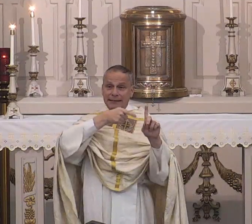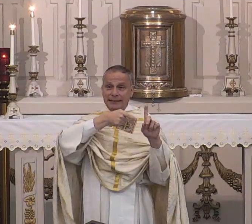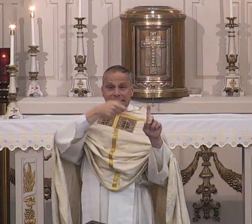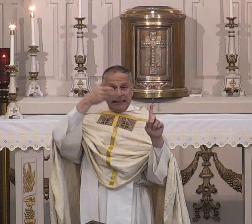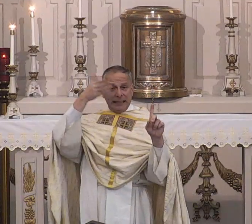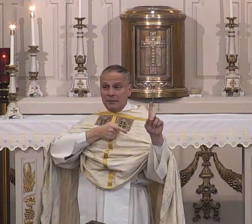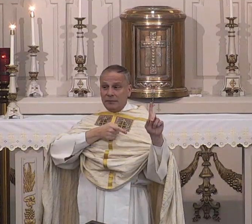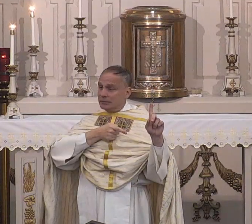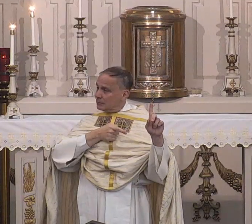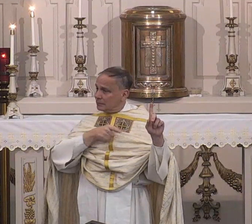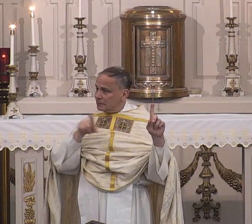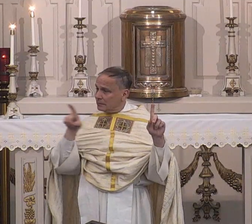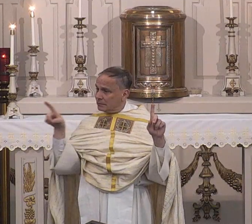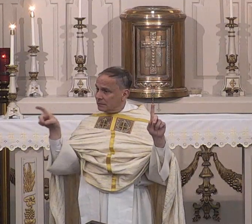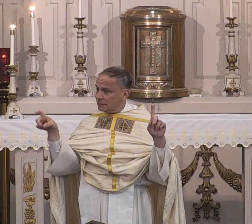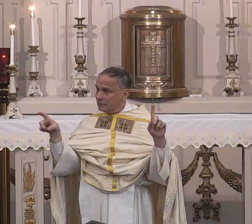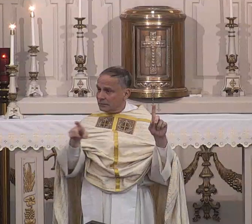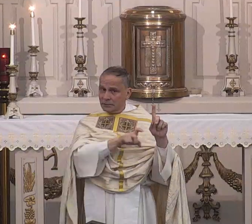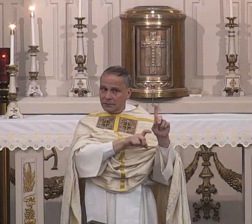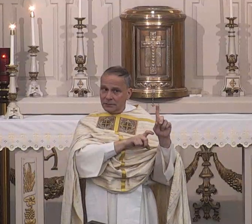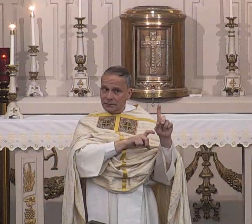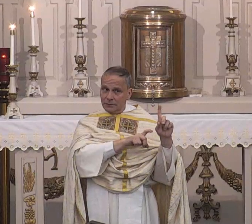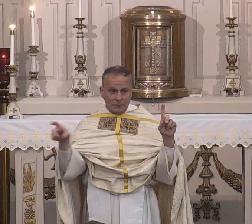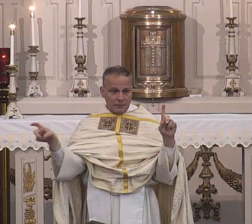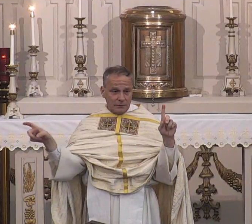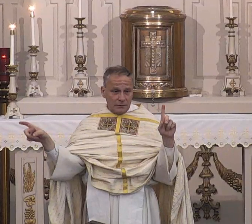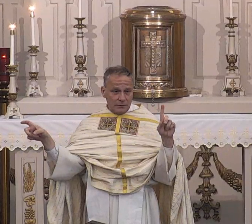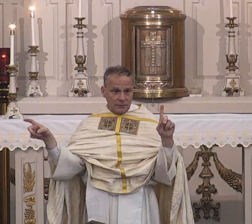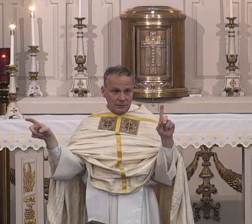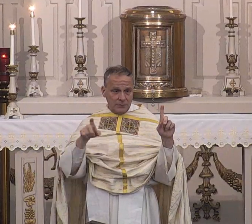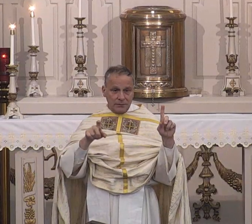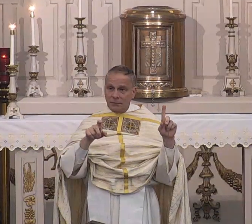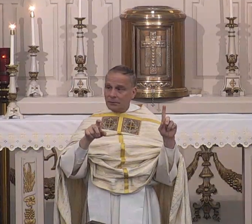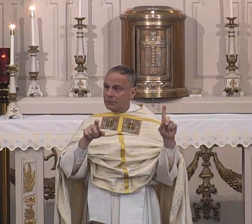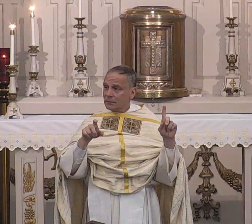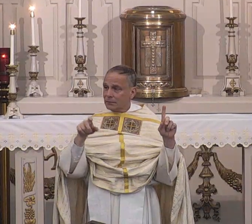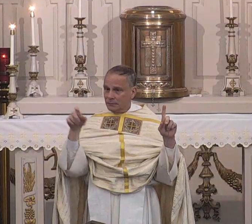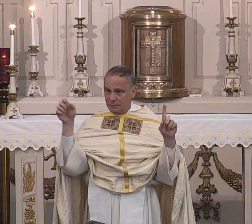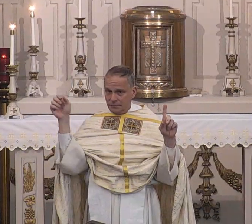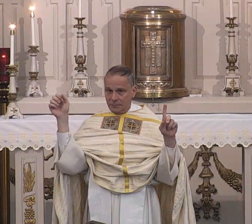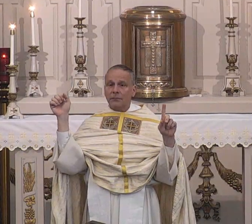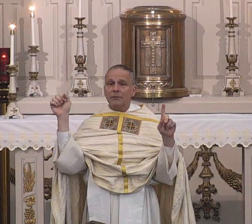Jesus, is Jesus himself God?